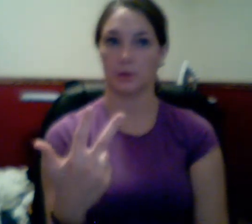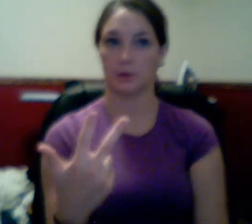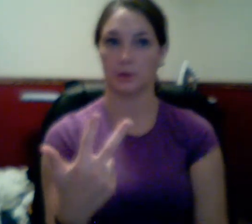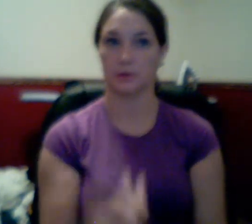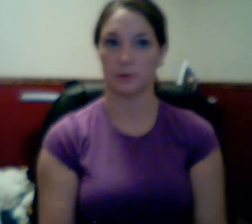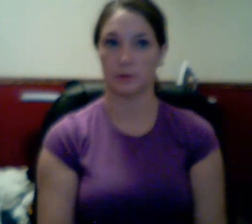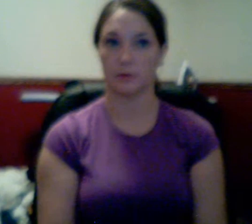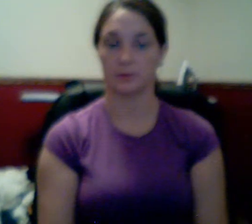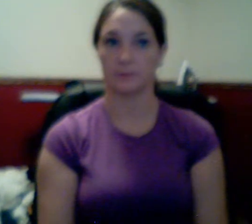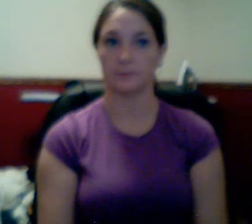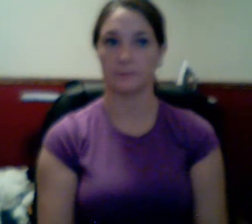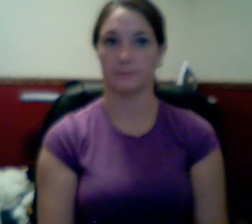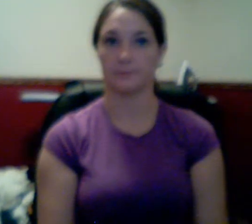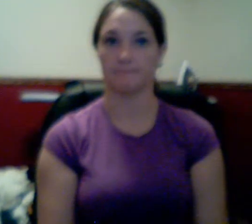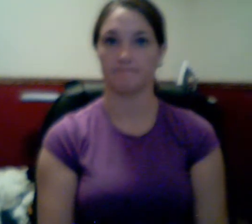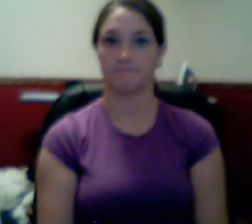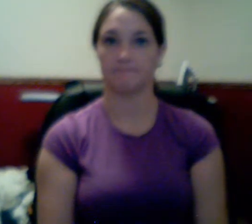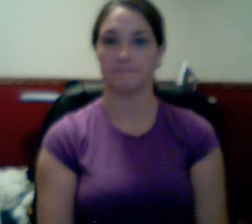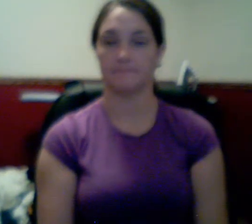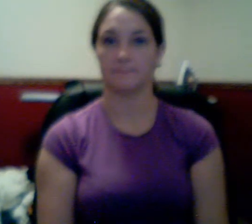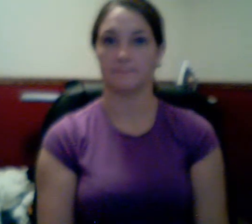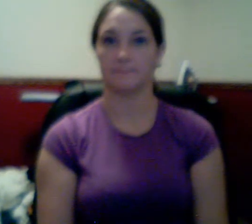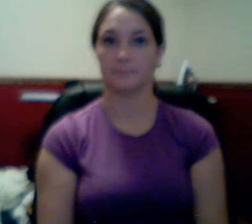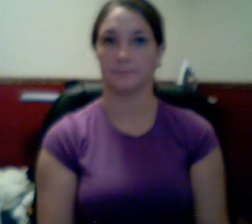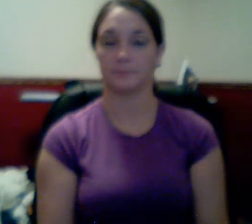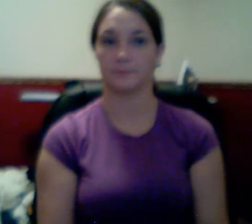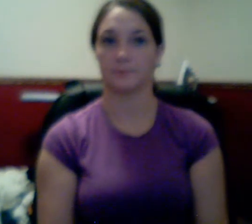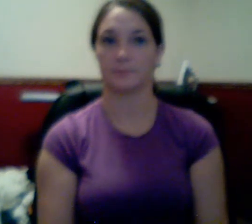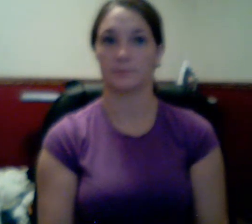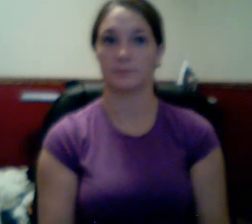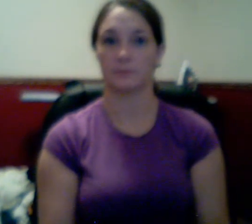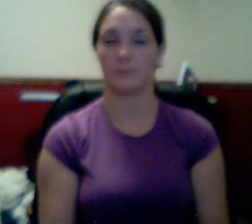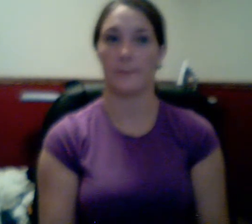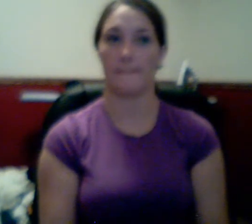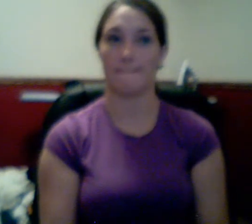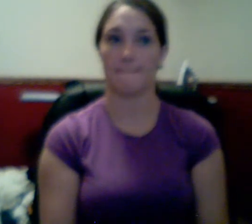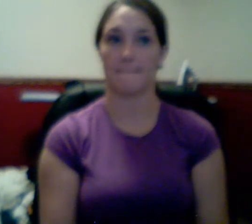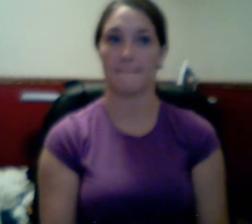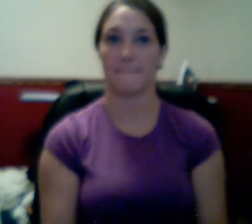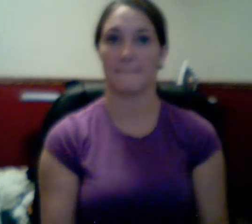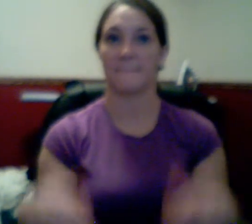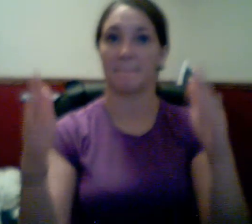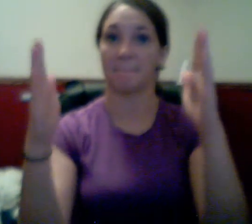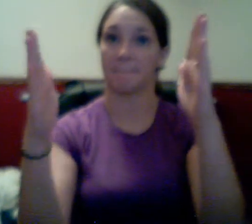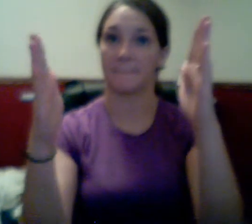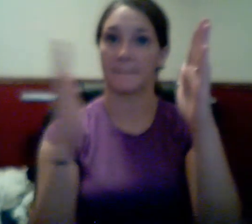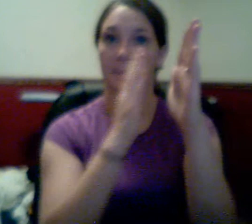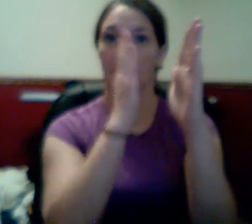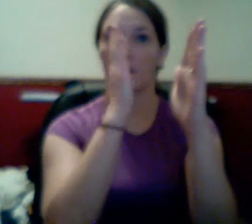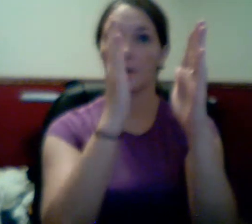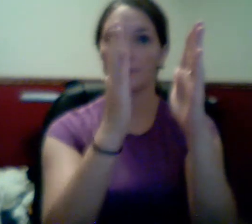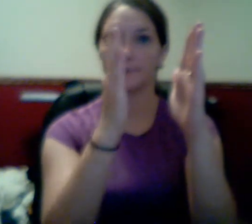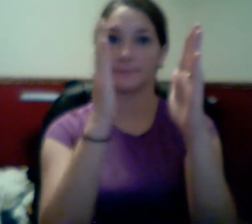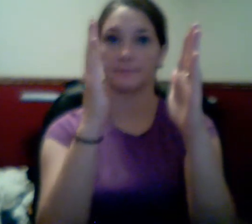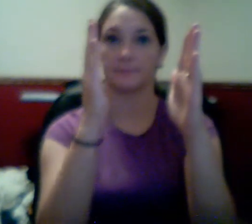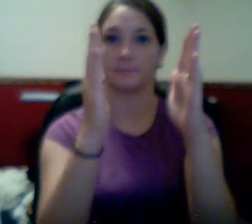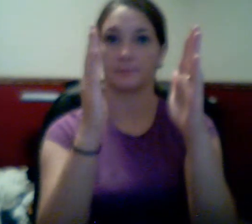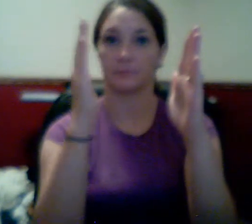2, second part of 3 sections. Well, sure most people can recognize